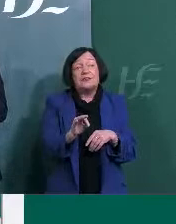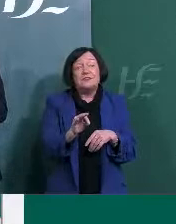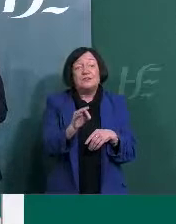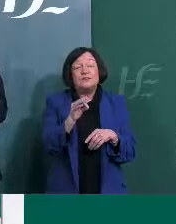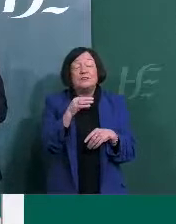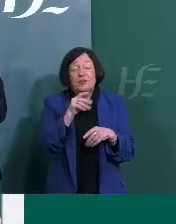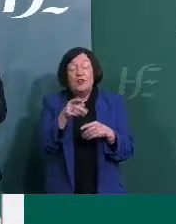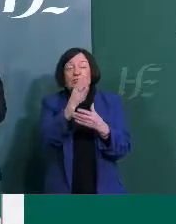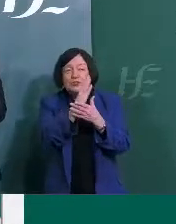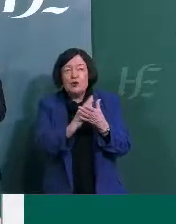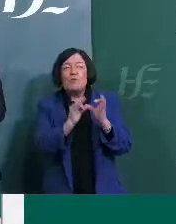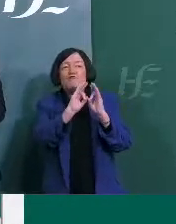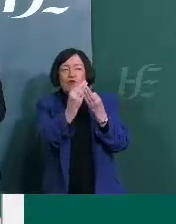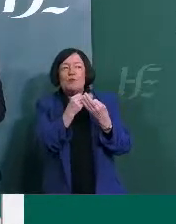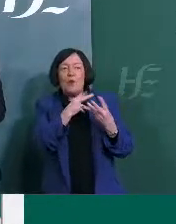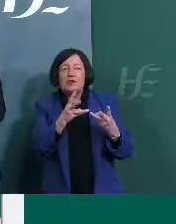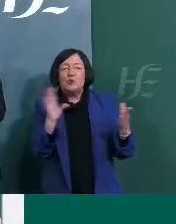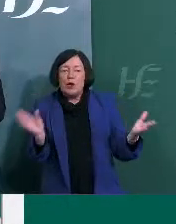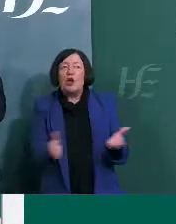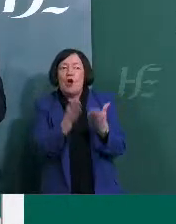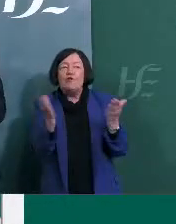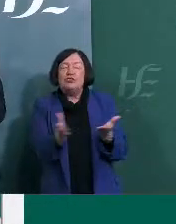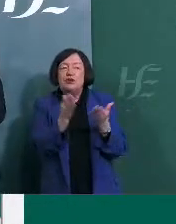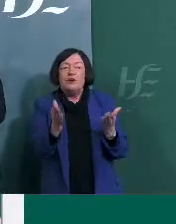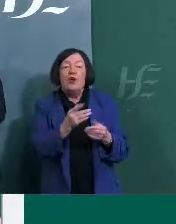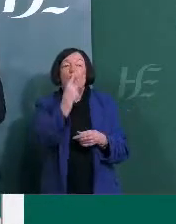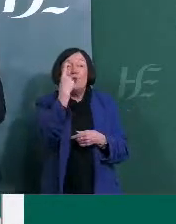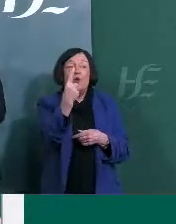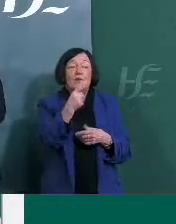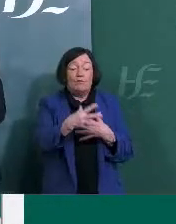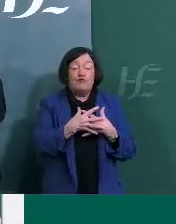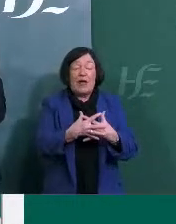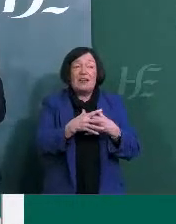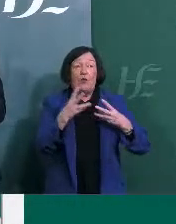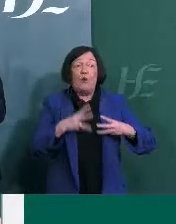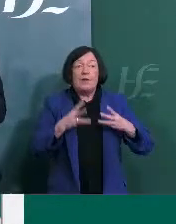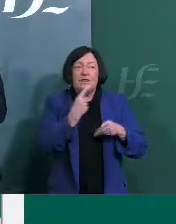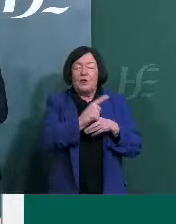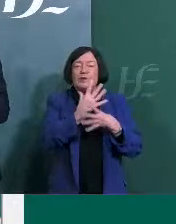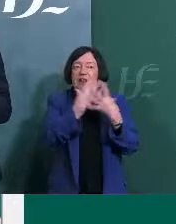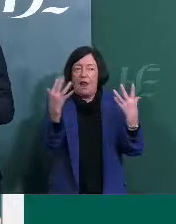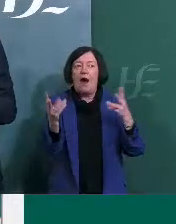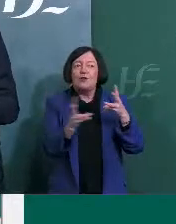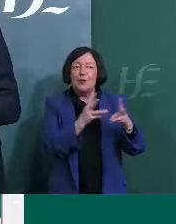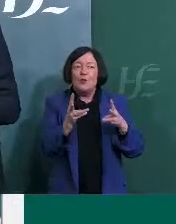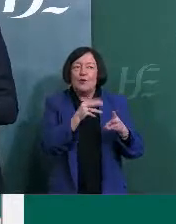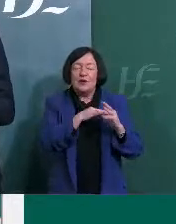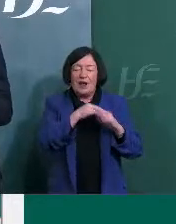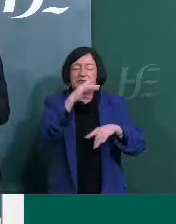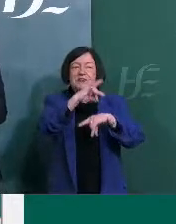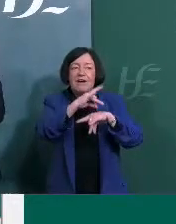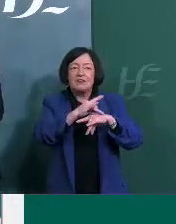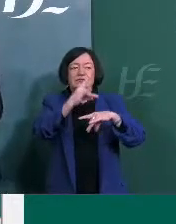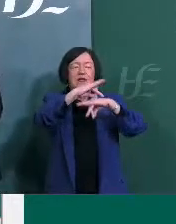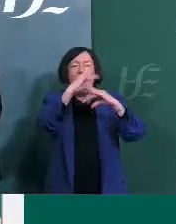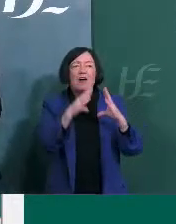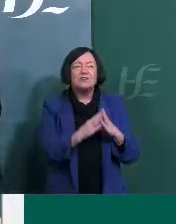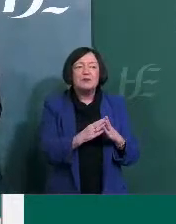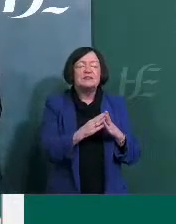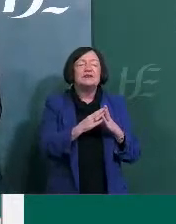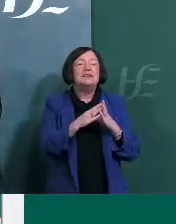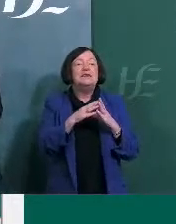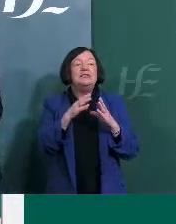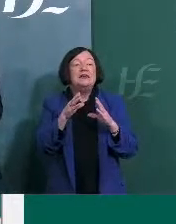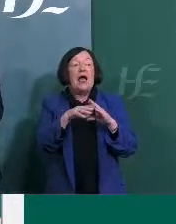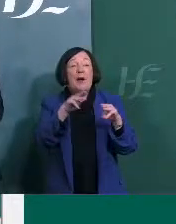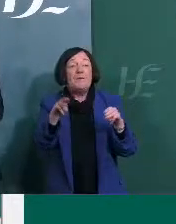There are certain groups that we really want to encourage to come forward. One was pregnant women, where there was a lot of work done with our clinicians, hospitals, and also